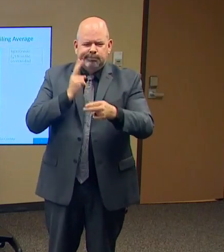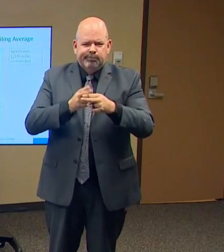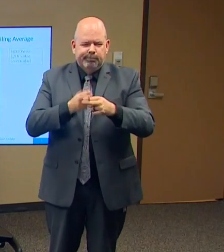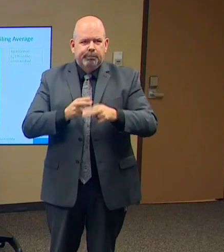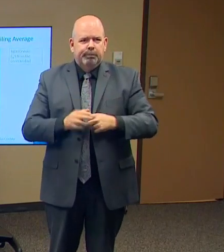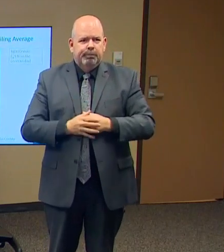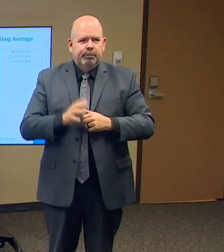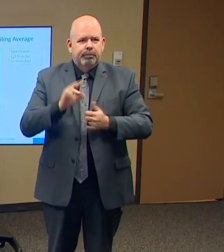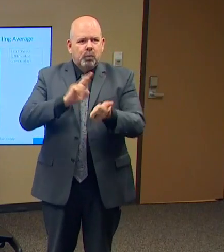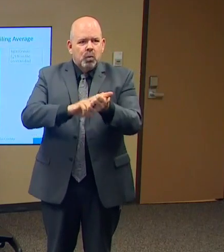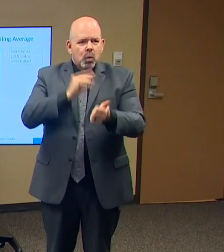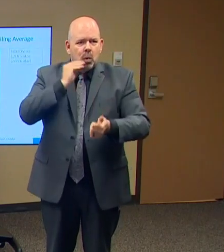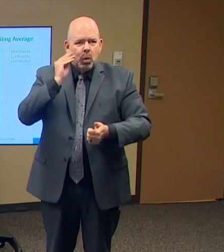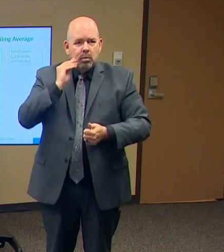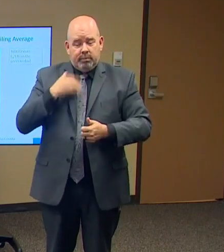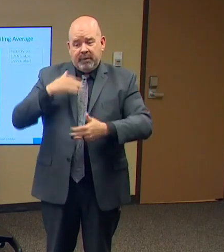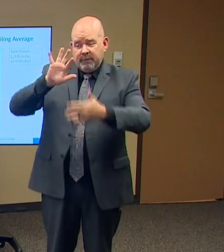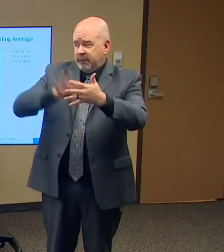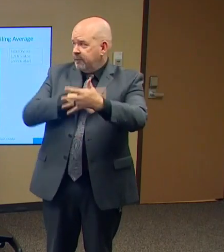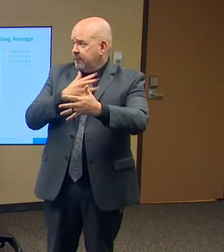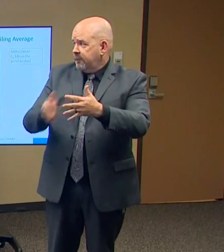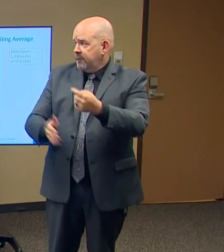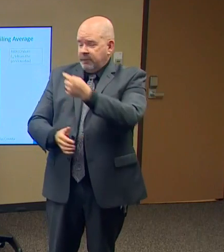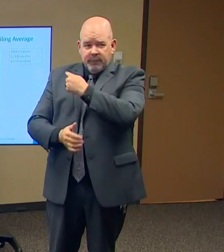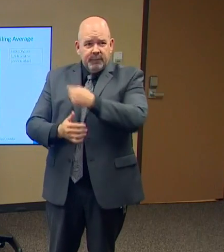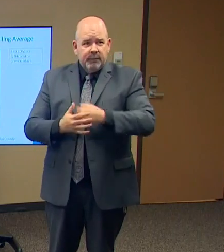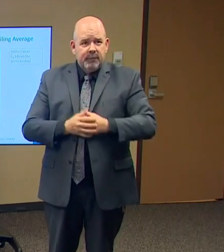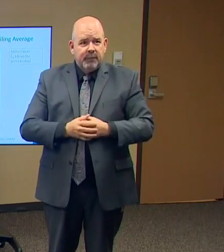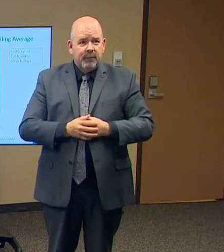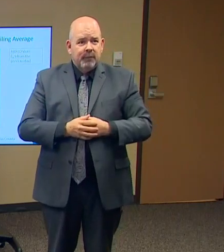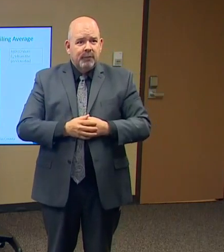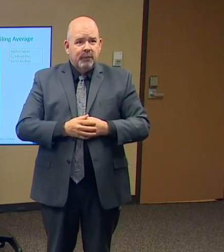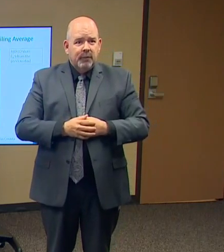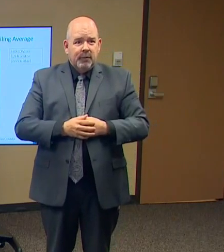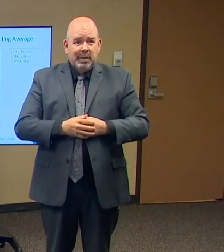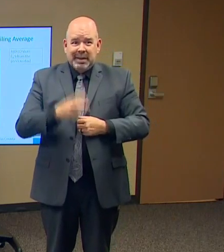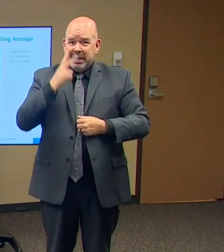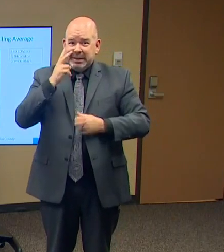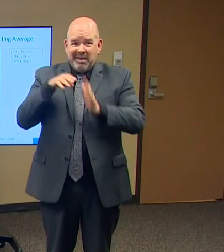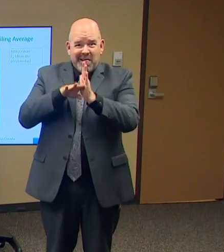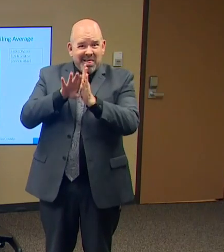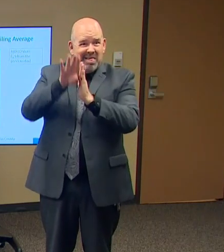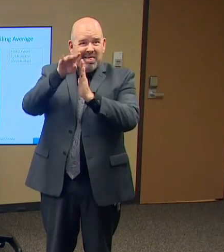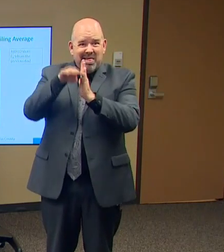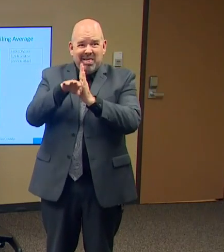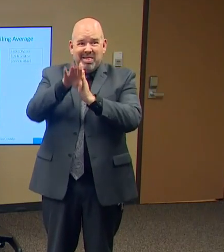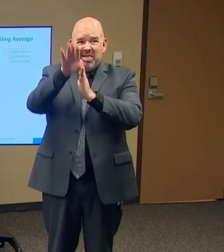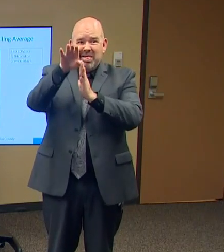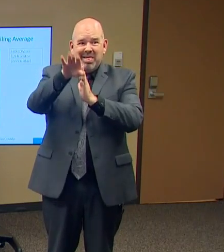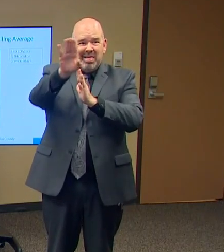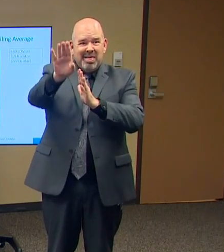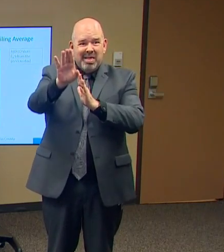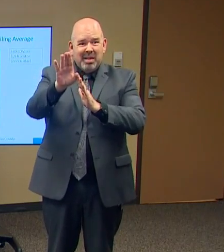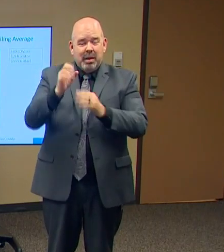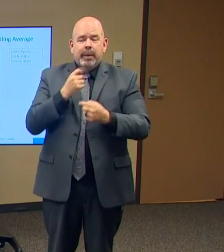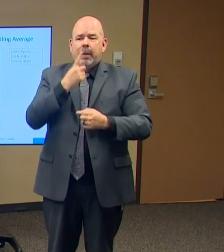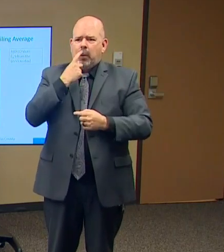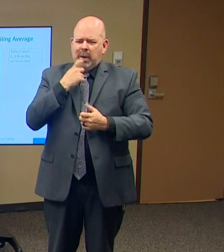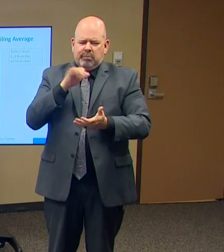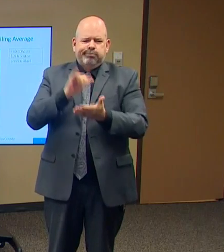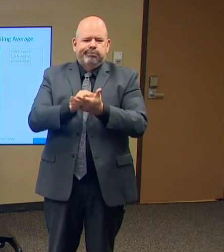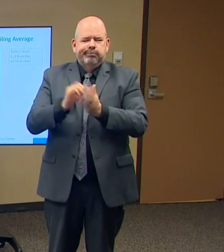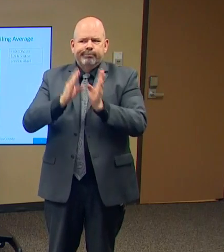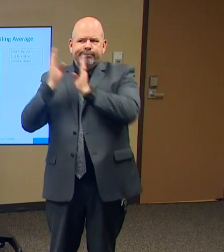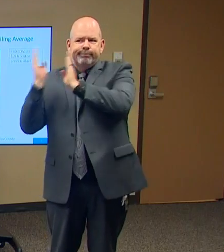As was noted in the prior one, we are still in the red zone in terms of the risk level and stay home, stay safe. But we've